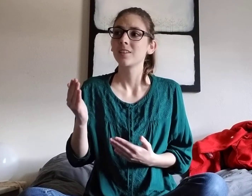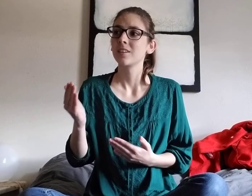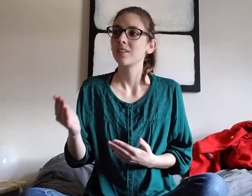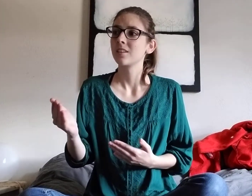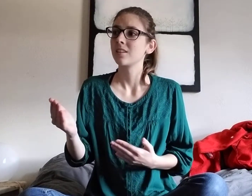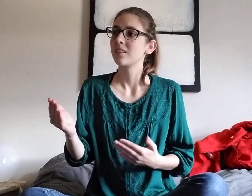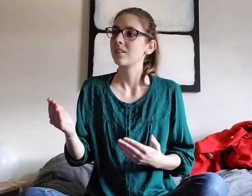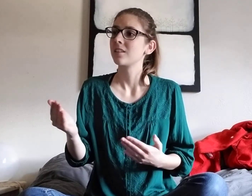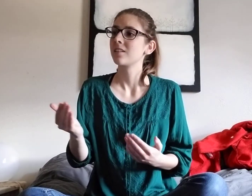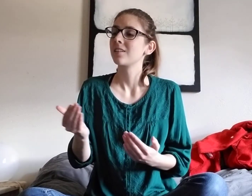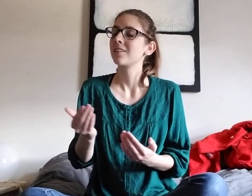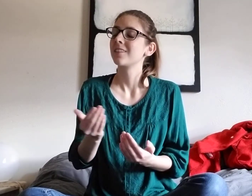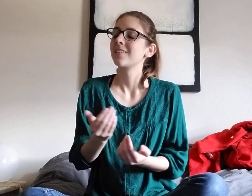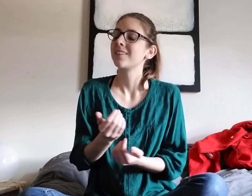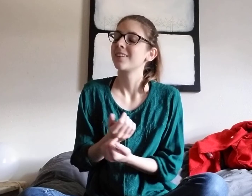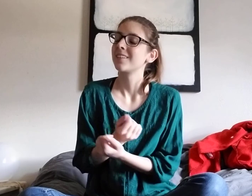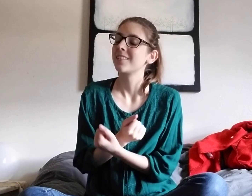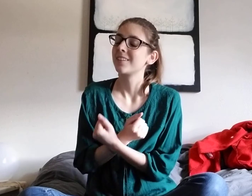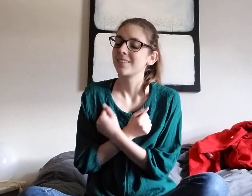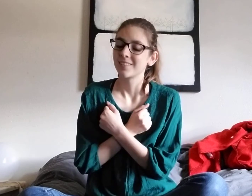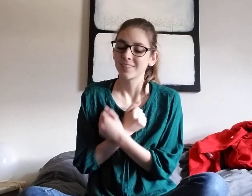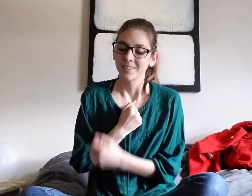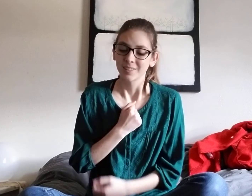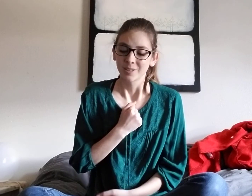loved me.